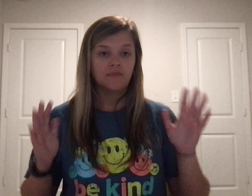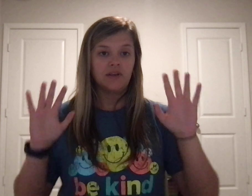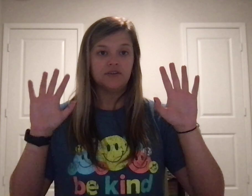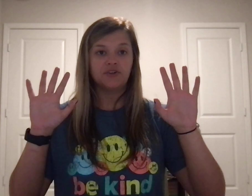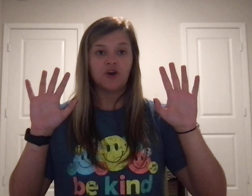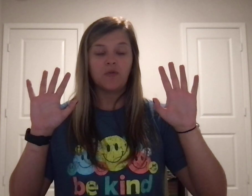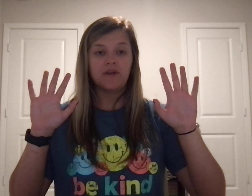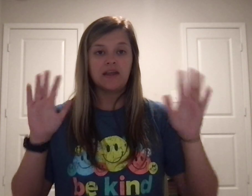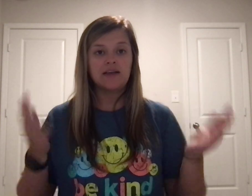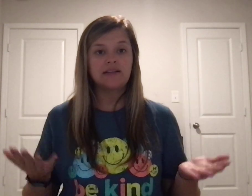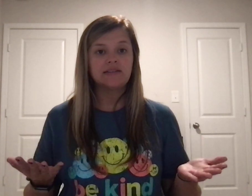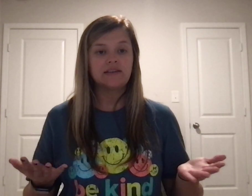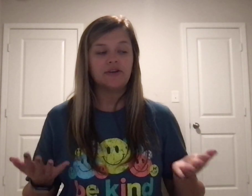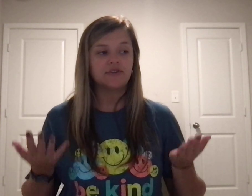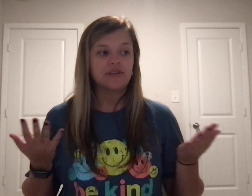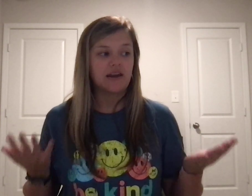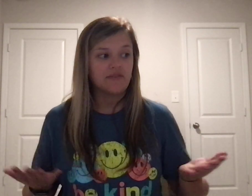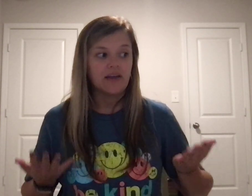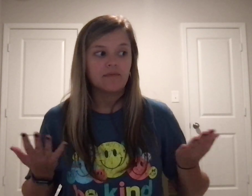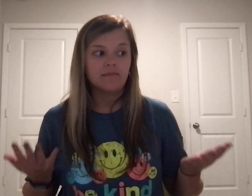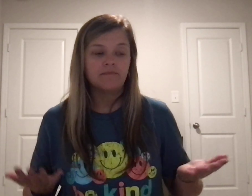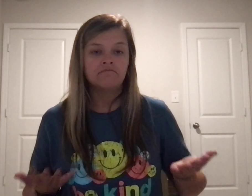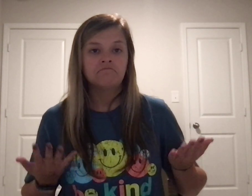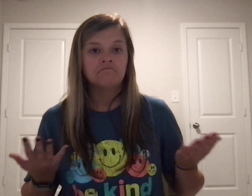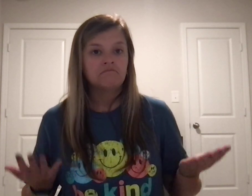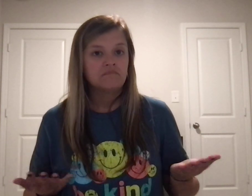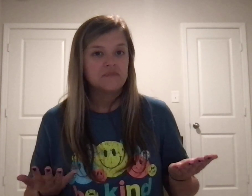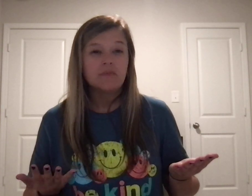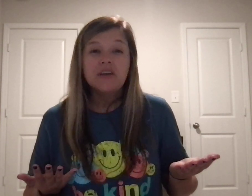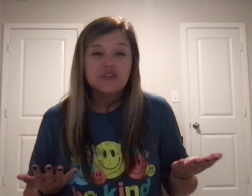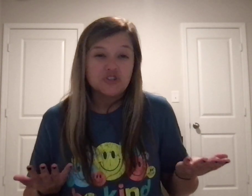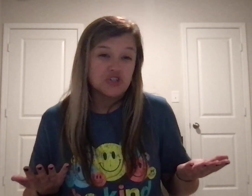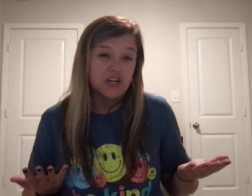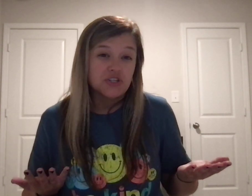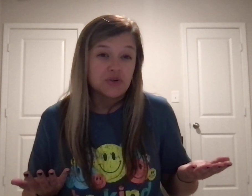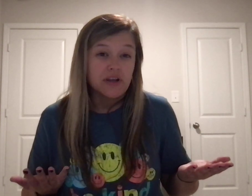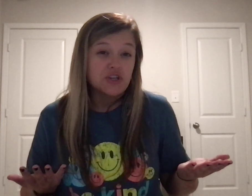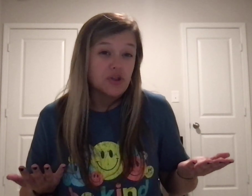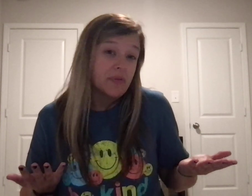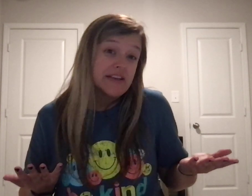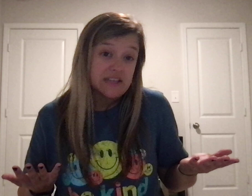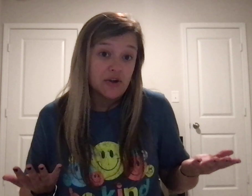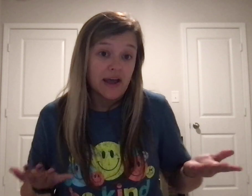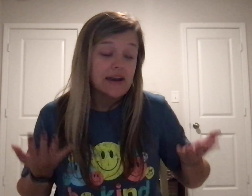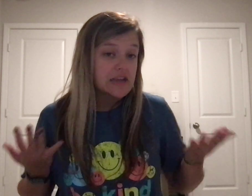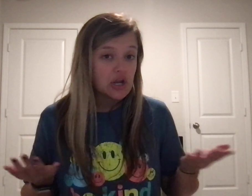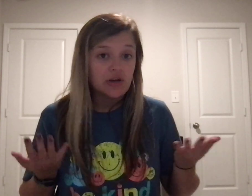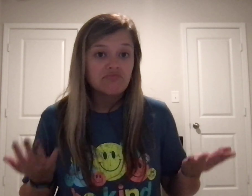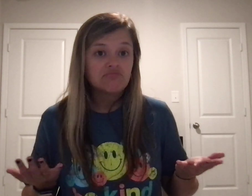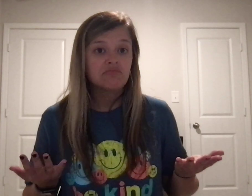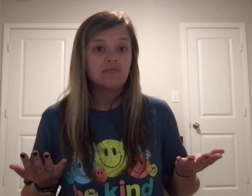is your open hands, and you're just kind of like, to me, it's just gesturing to the place that you're at. Here.